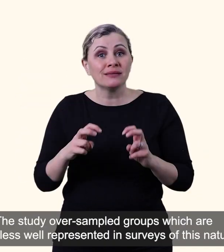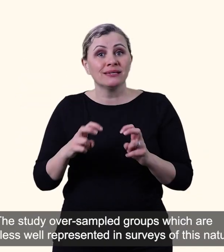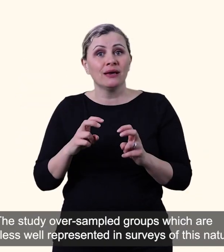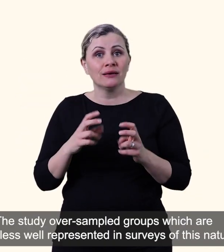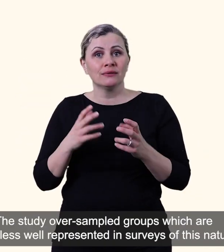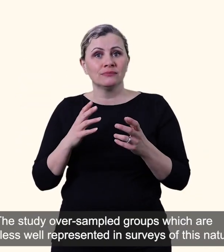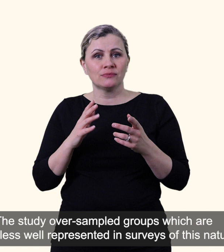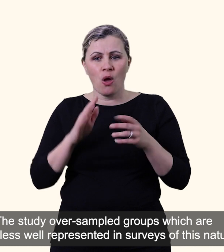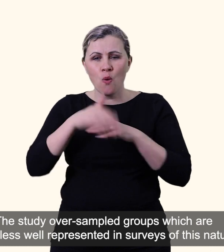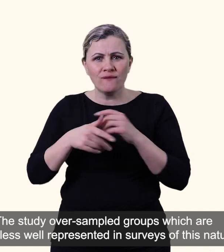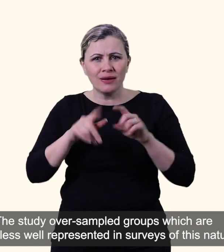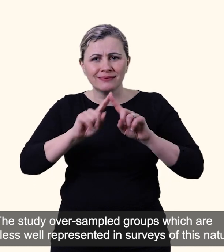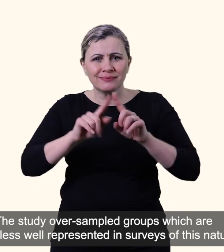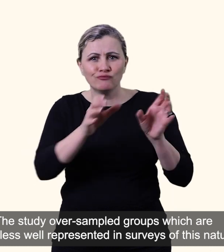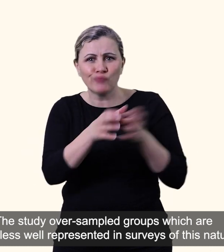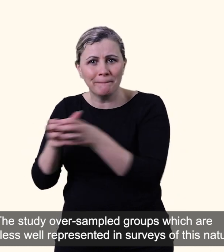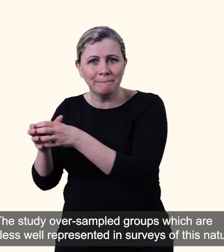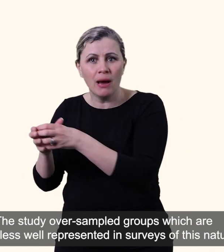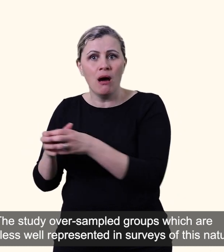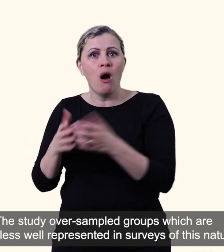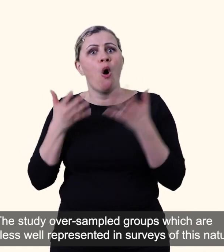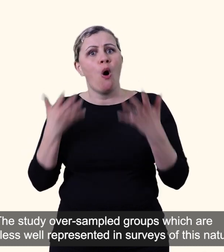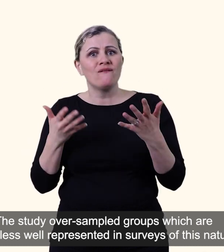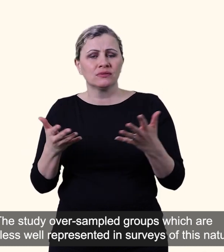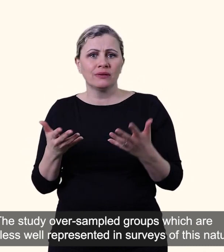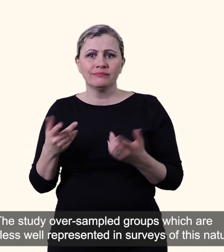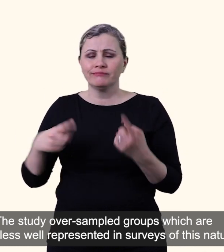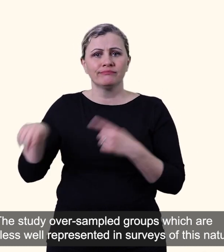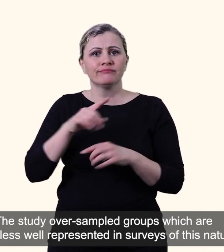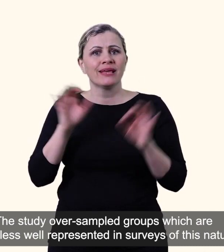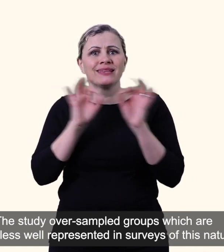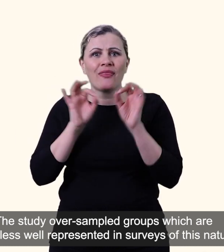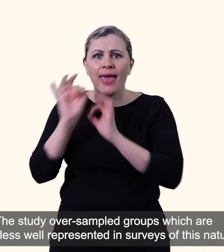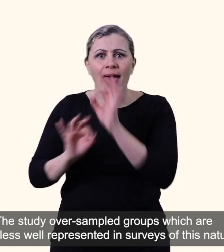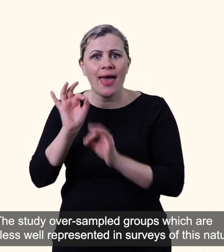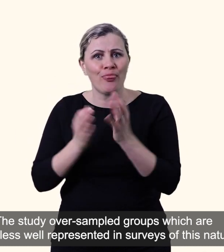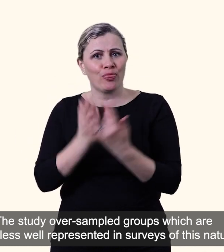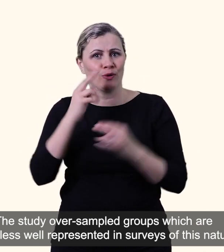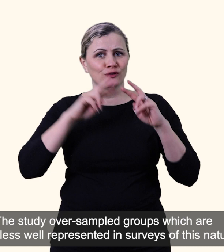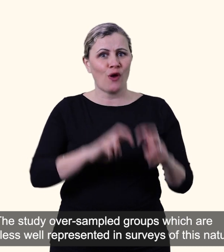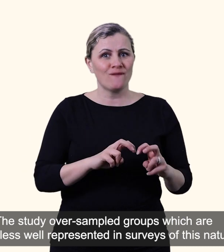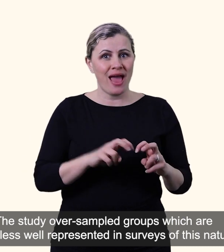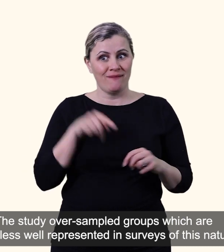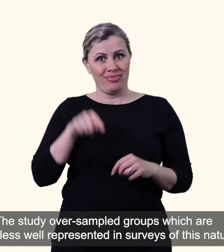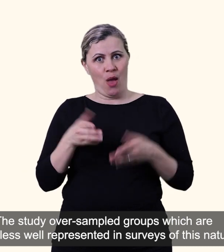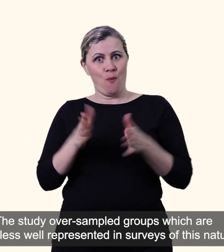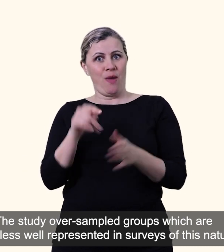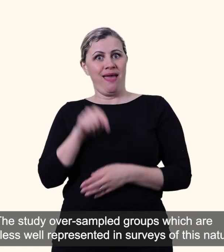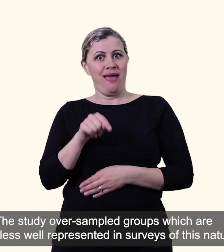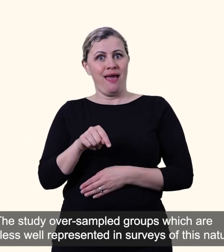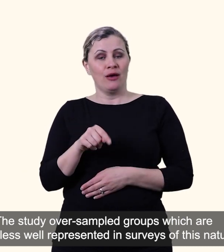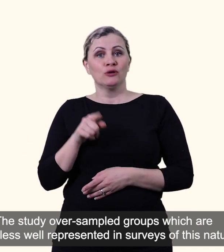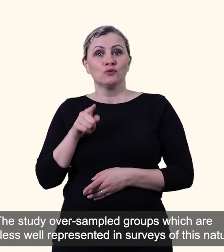The study oversampled groups which are often less well represented in surveys of this nature